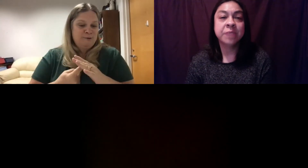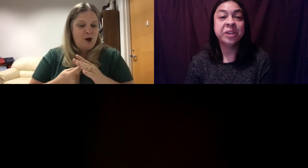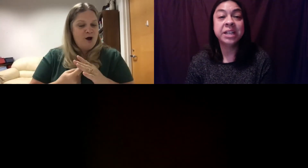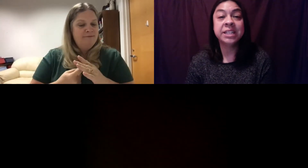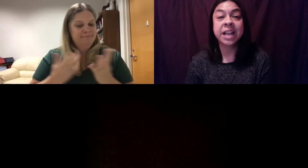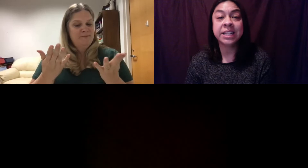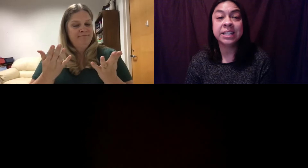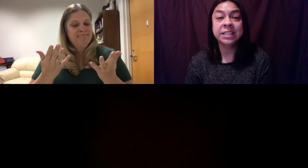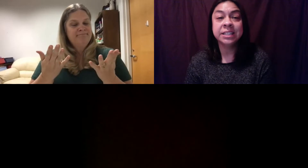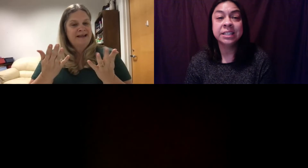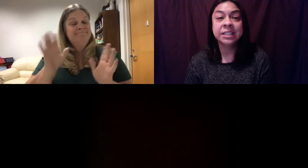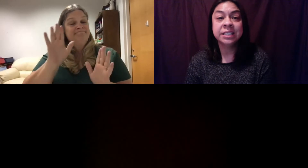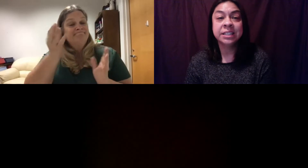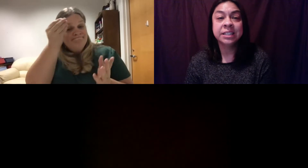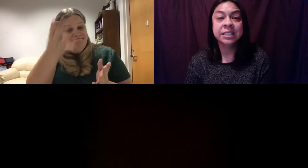I'm very excited